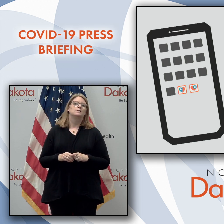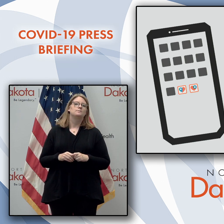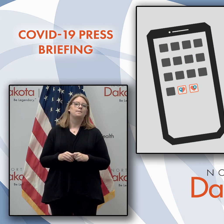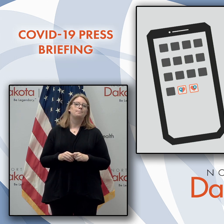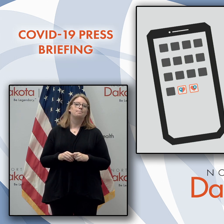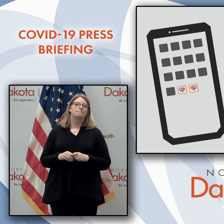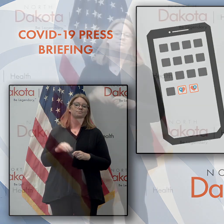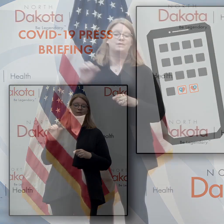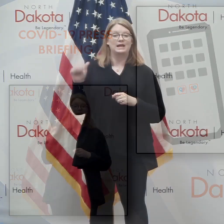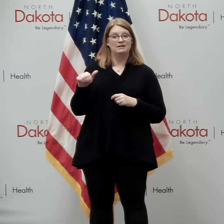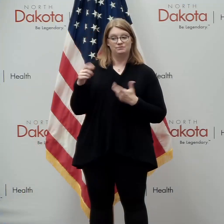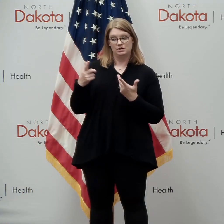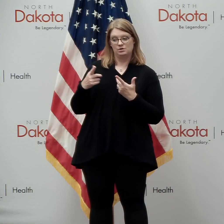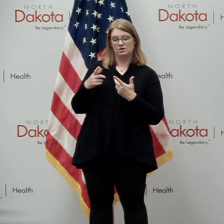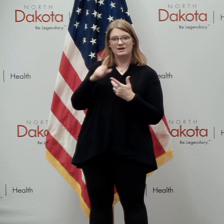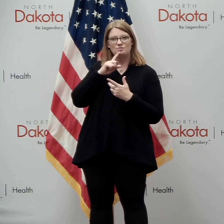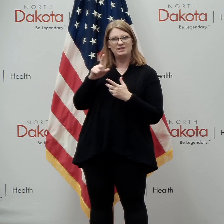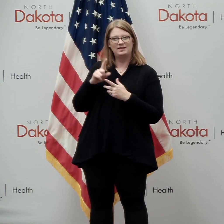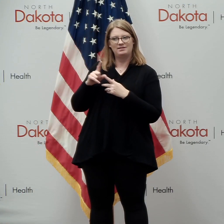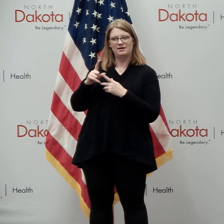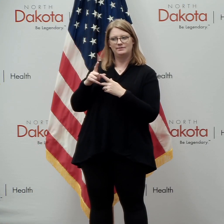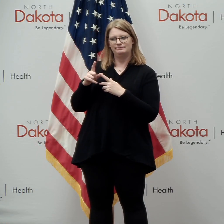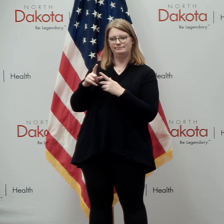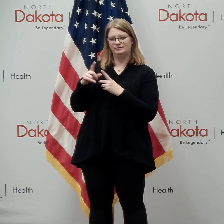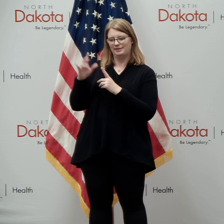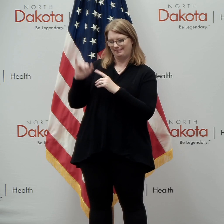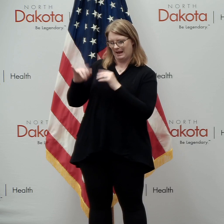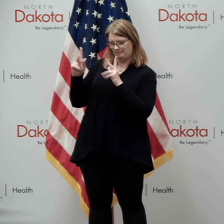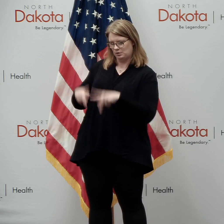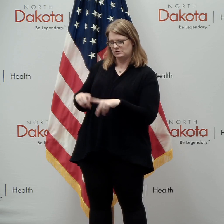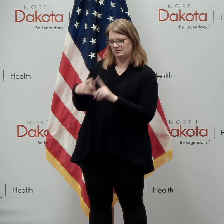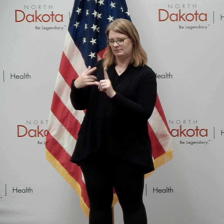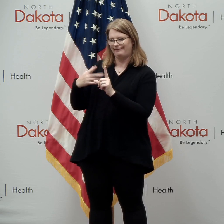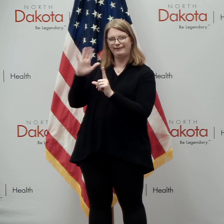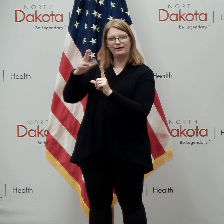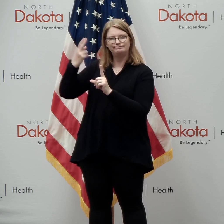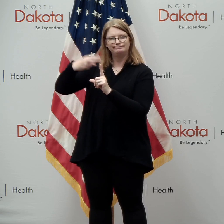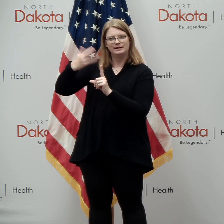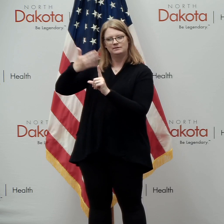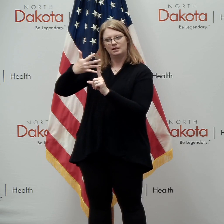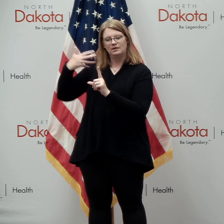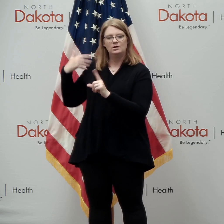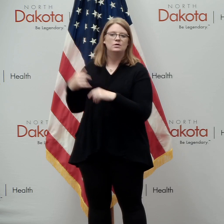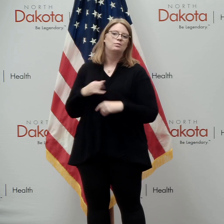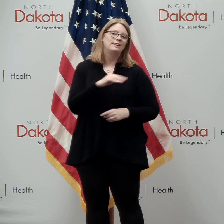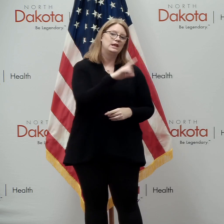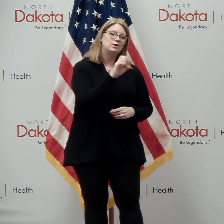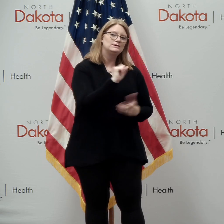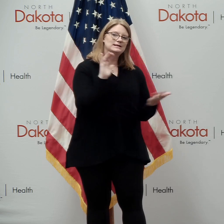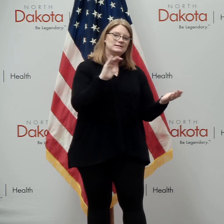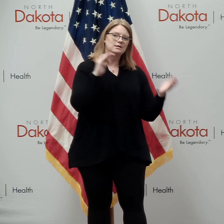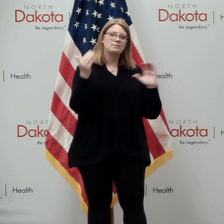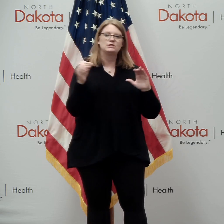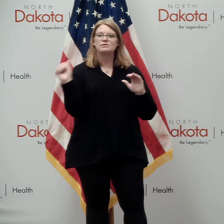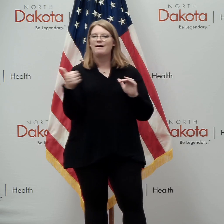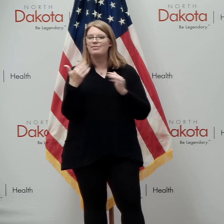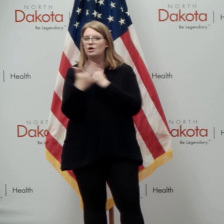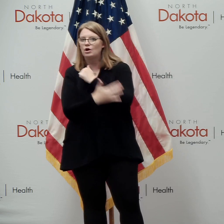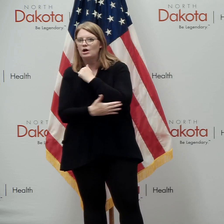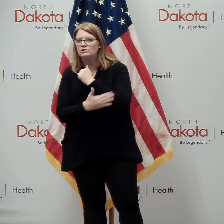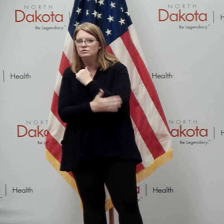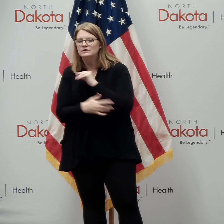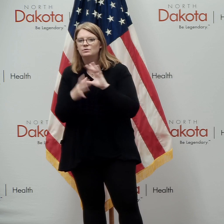individuals who test positive. And I would just take a note on this again, when the U.S. gets compared to other countries on contact